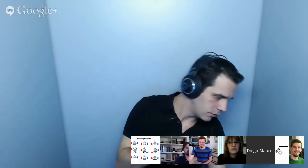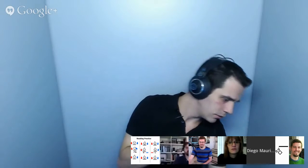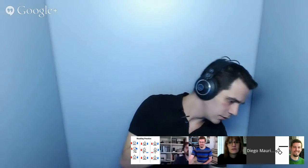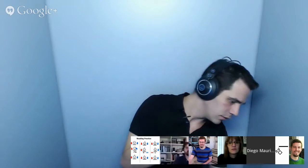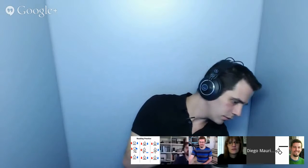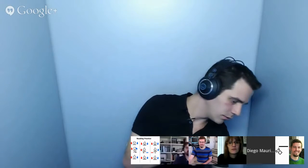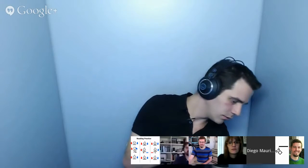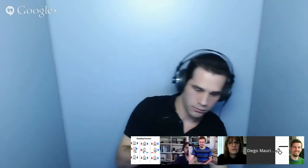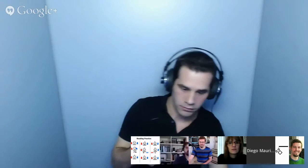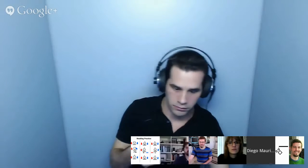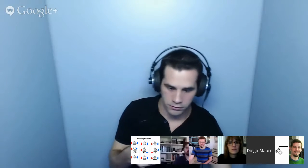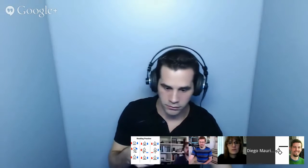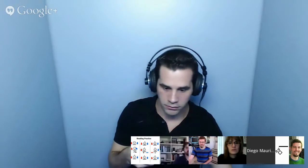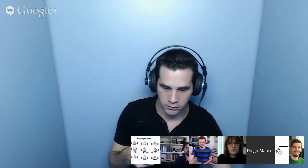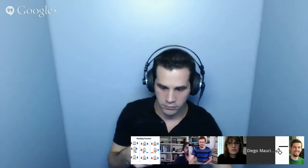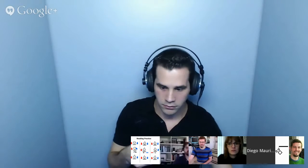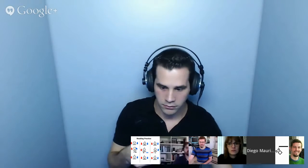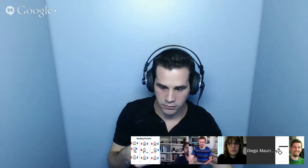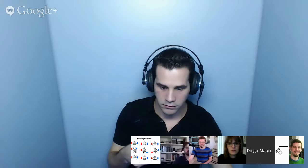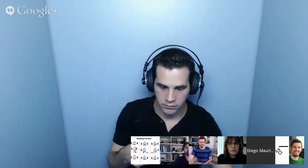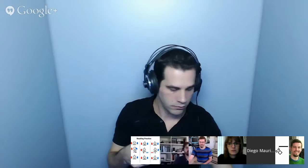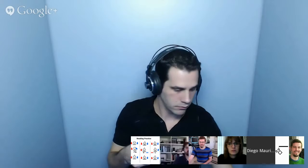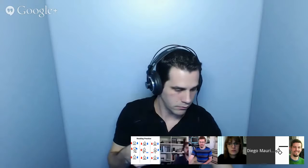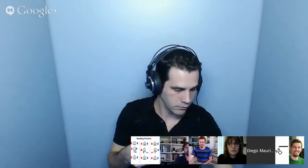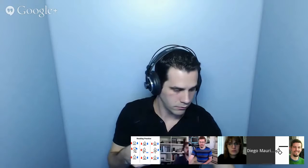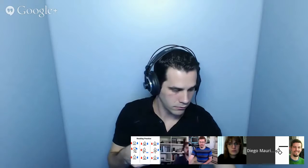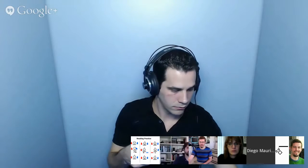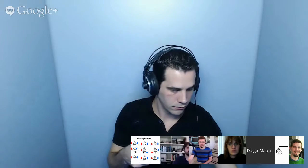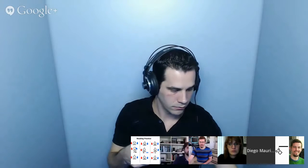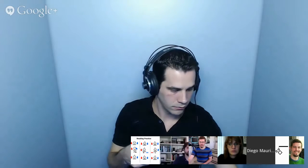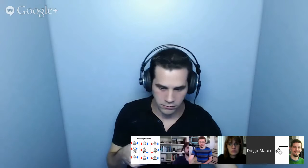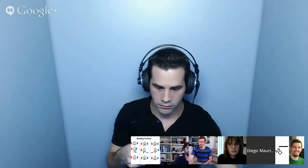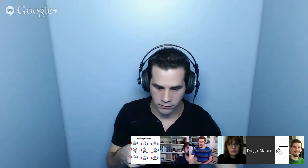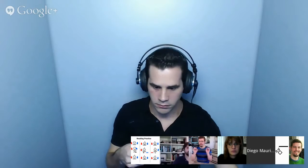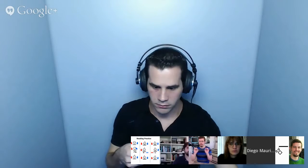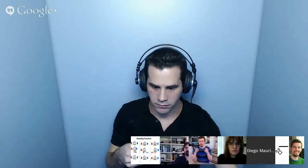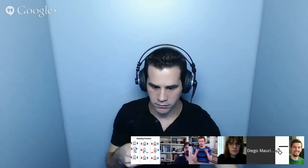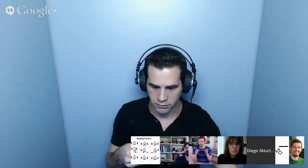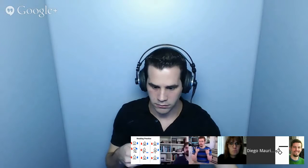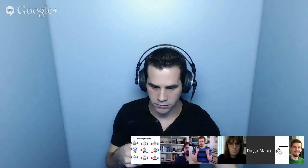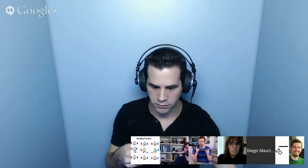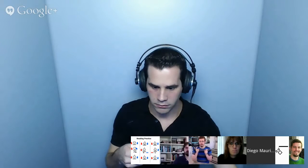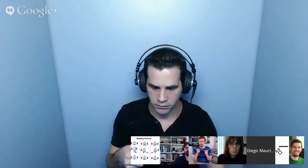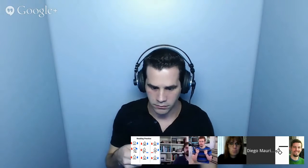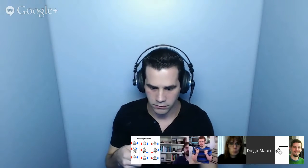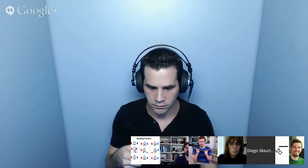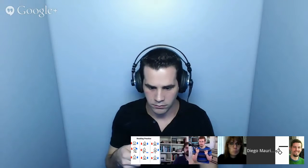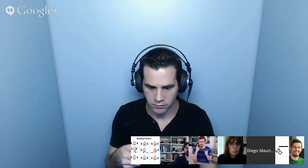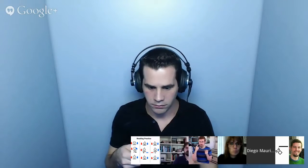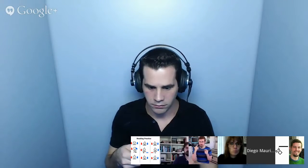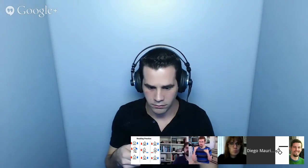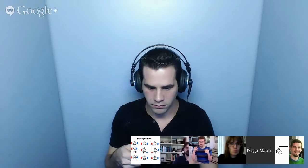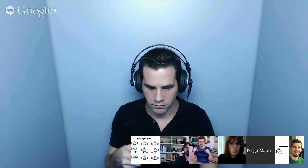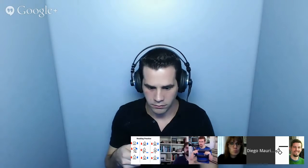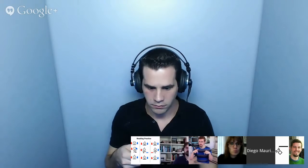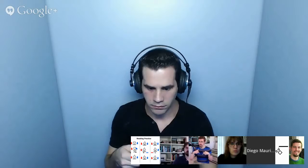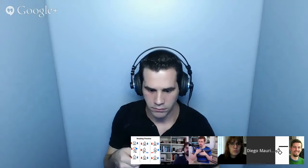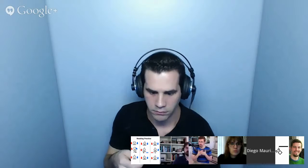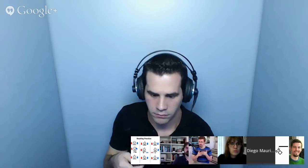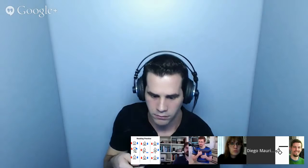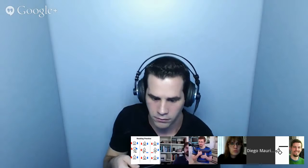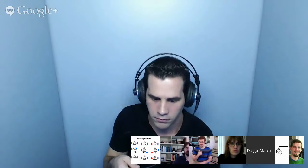Is there a way for you to adjust his sound level as well? There is no way to adjust the sound level